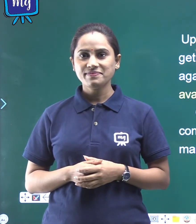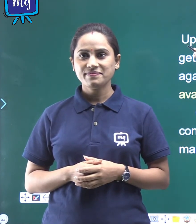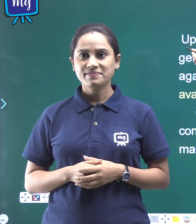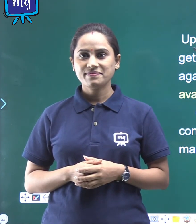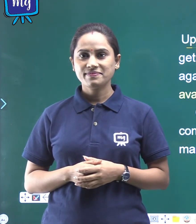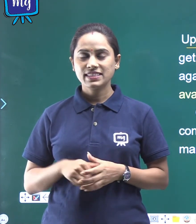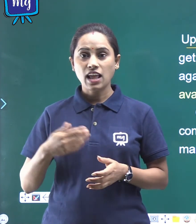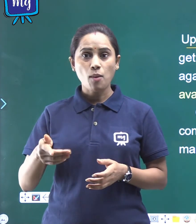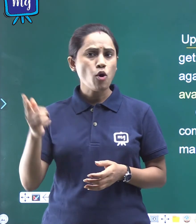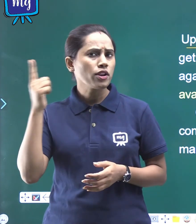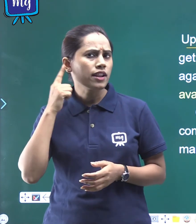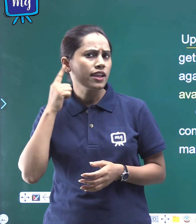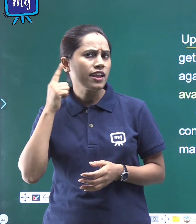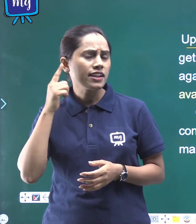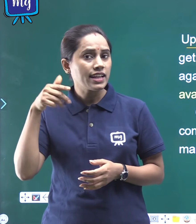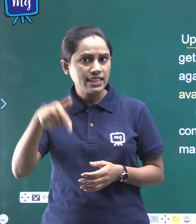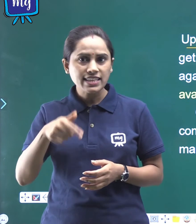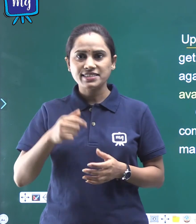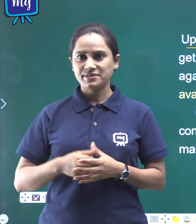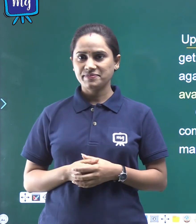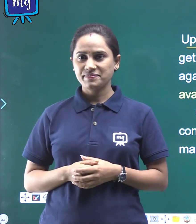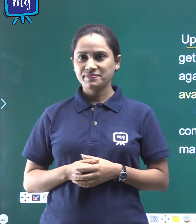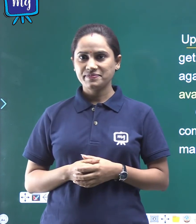Upon hearing this,